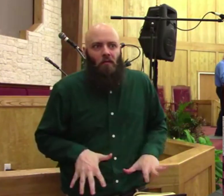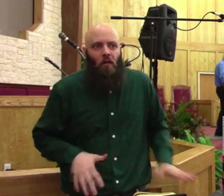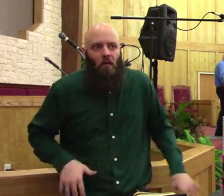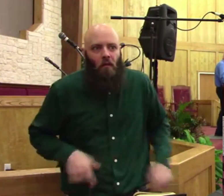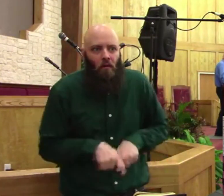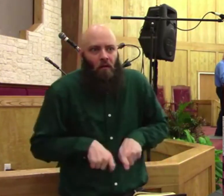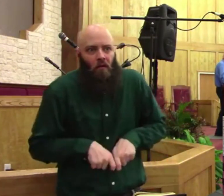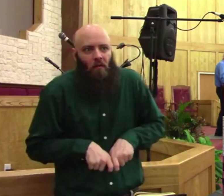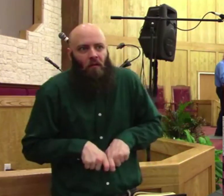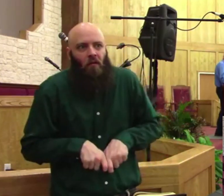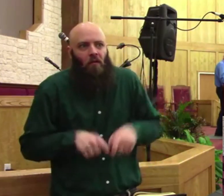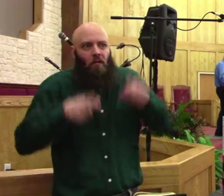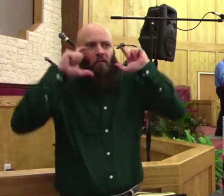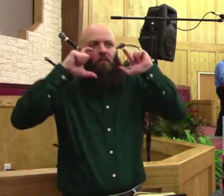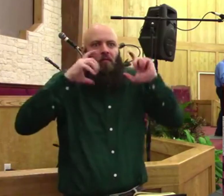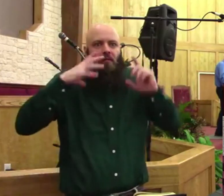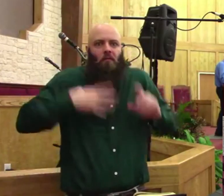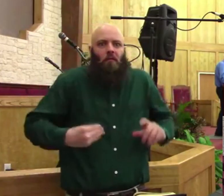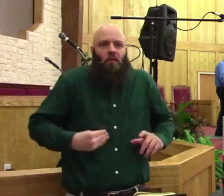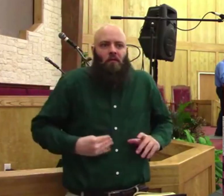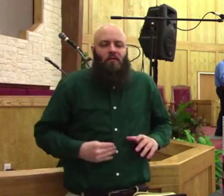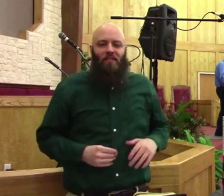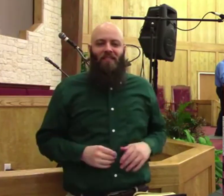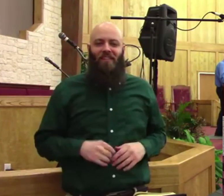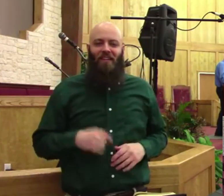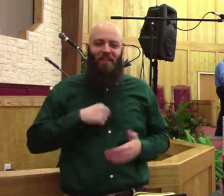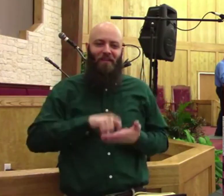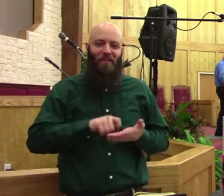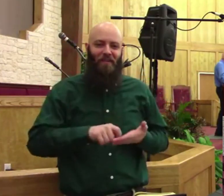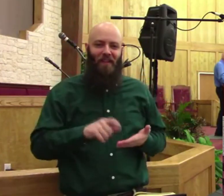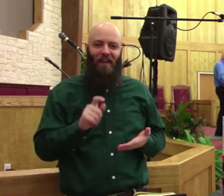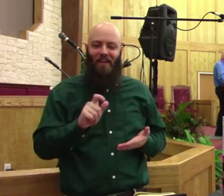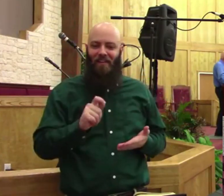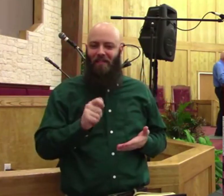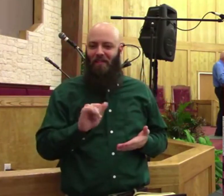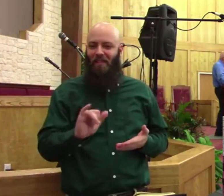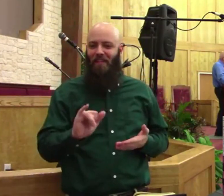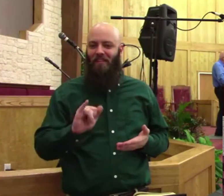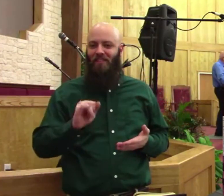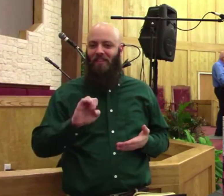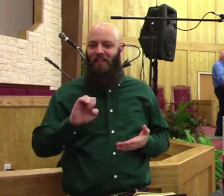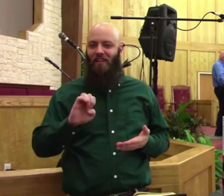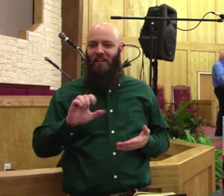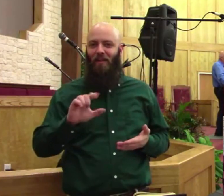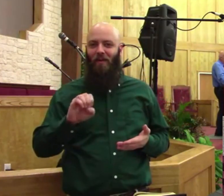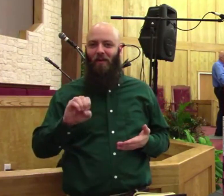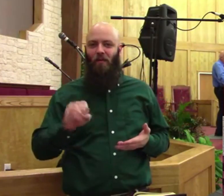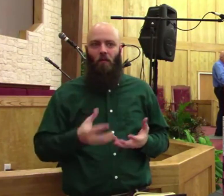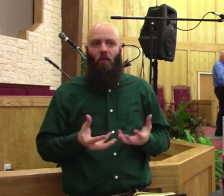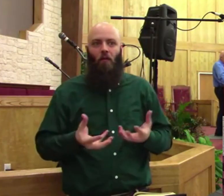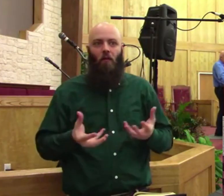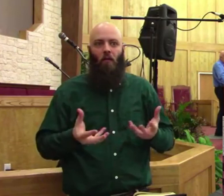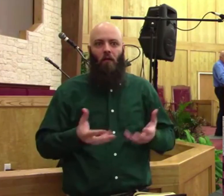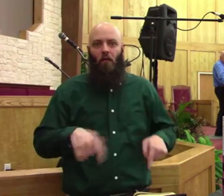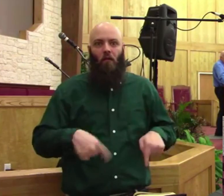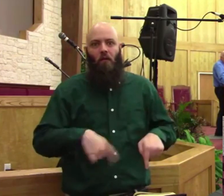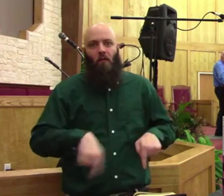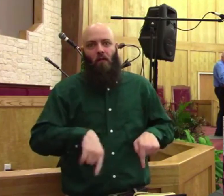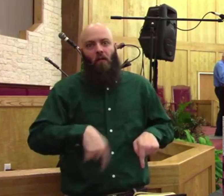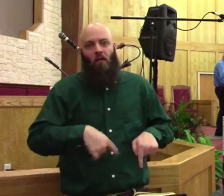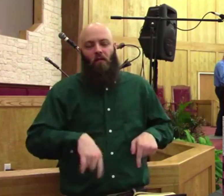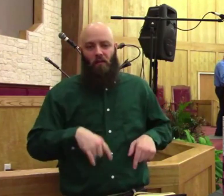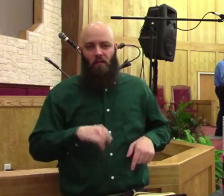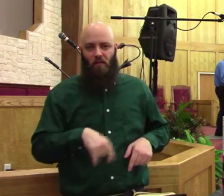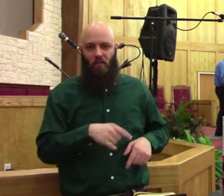Quivering bowl of jelly is what I wrote down in my notes. 1 minute he's the king of glory, the next minute here he is,